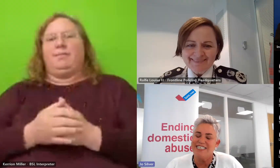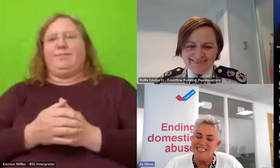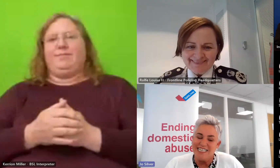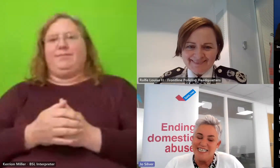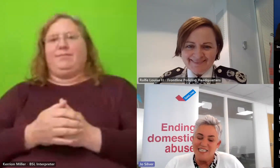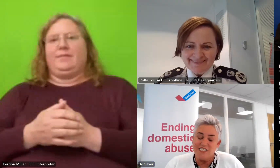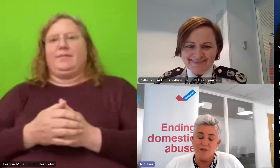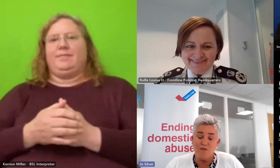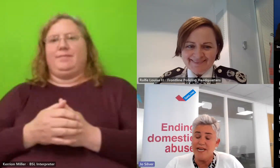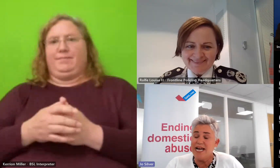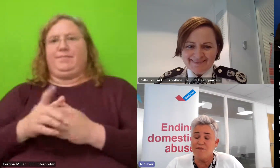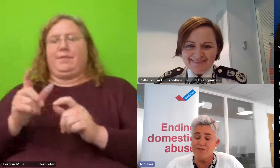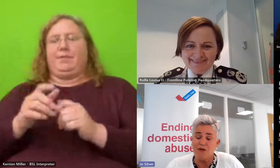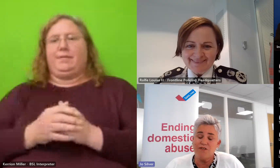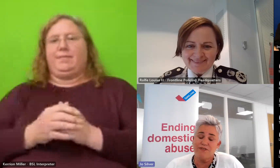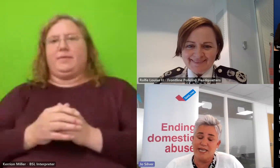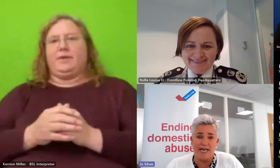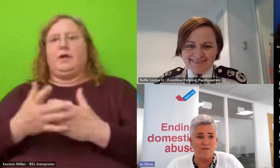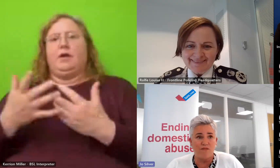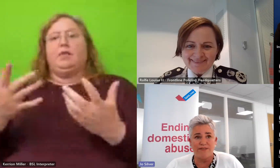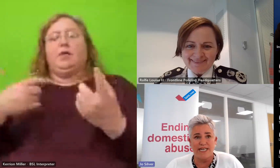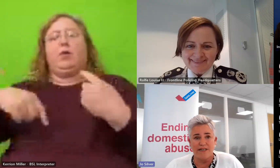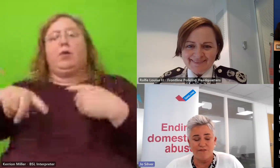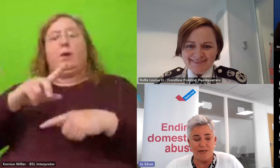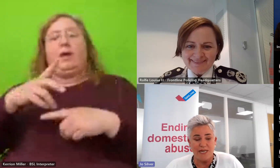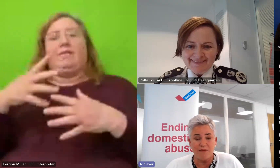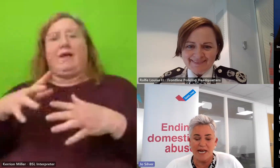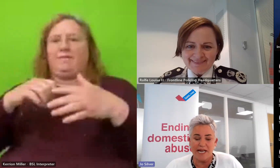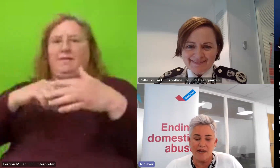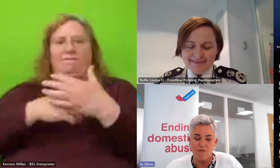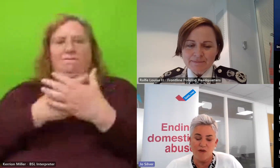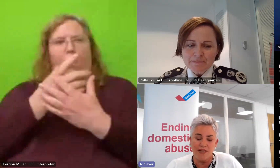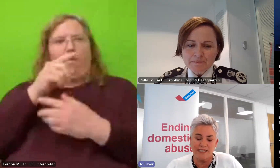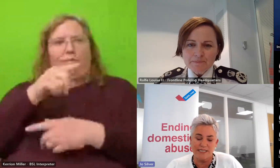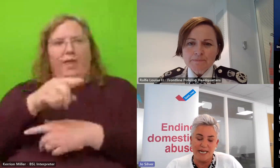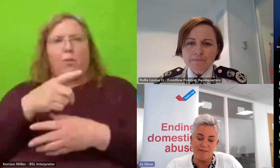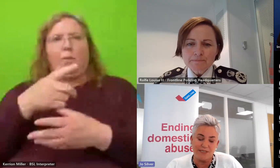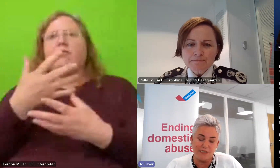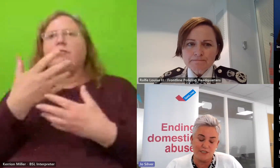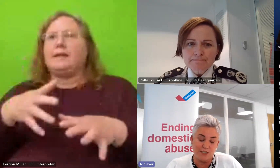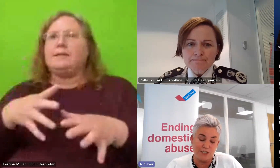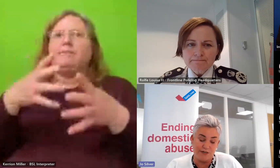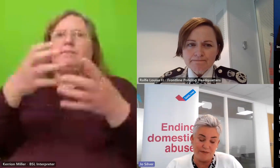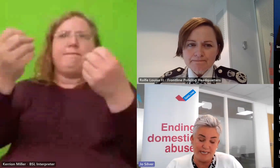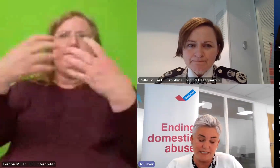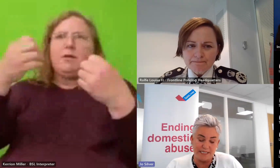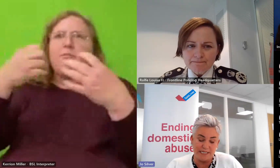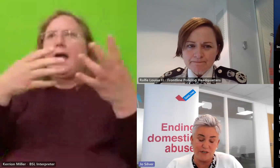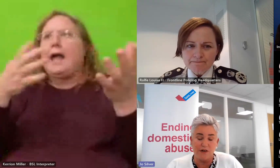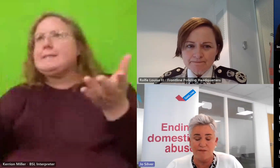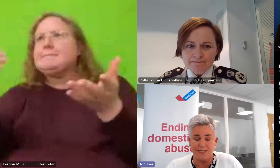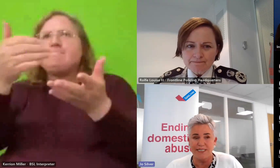go. So we have evolved that, and we've taken feedback, and what that's enabled us to do is to